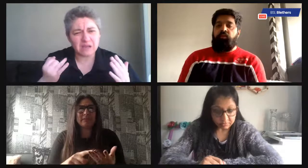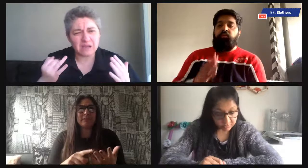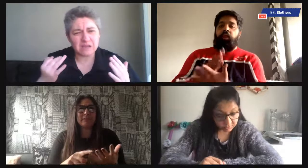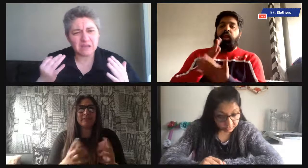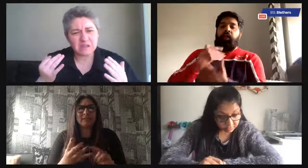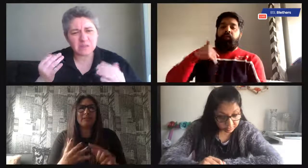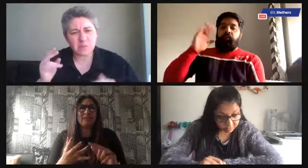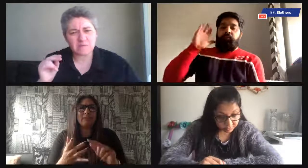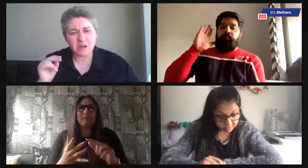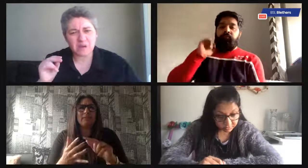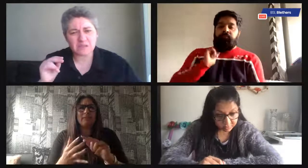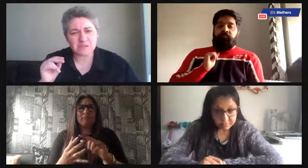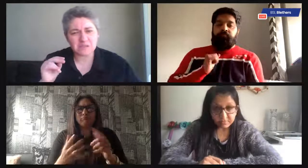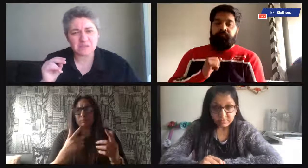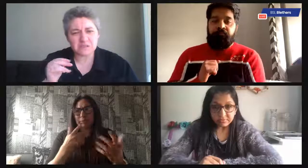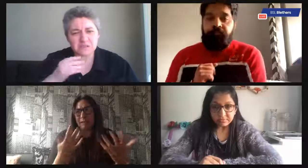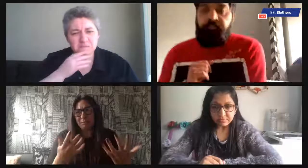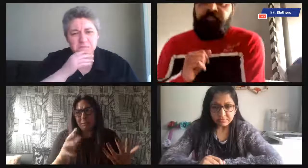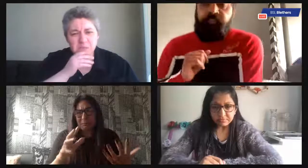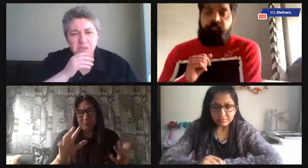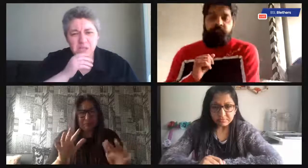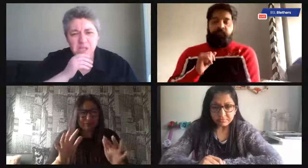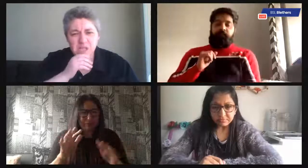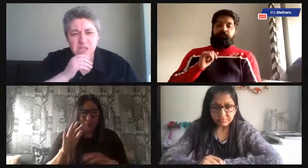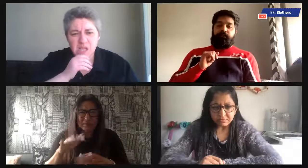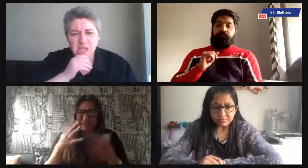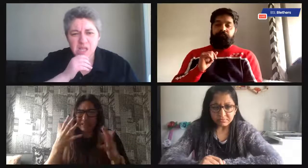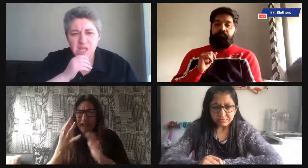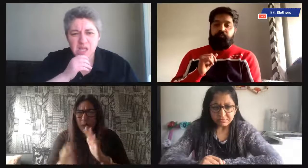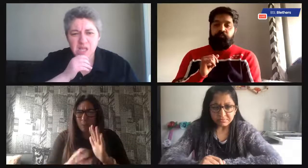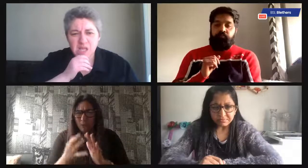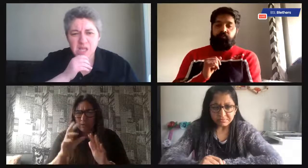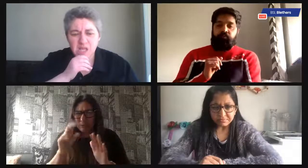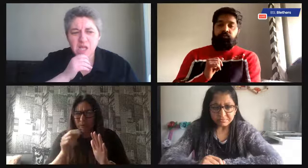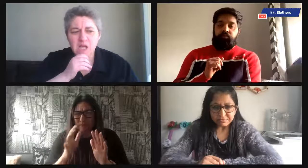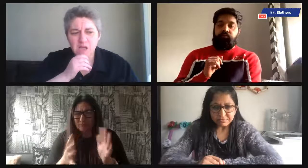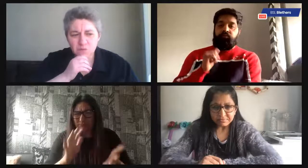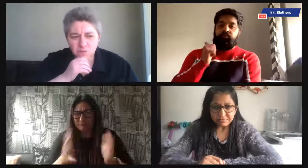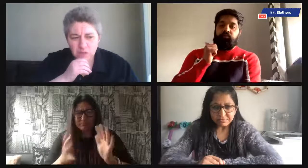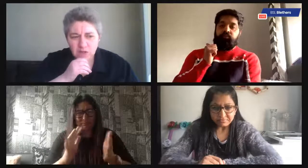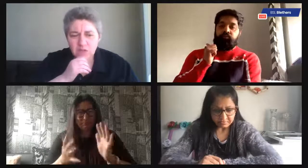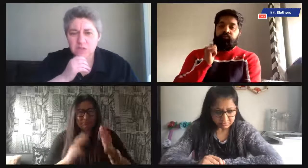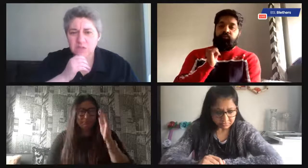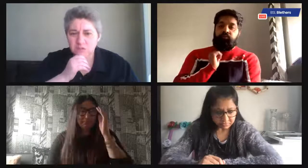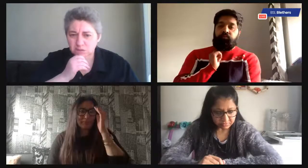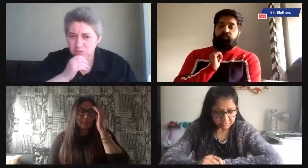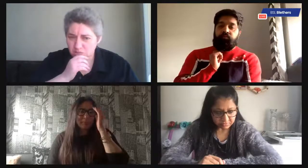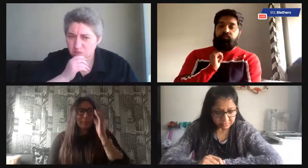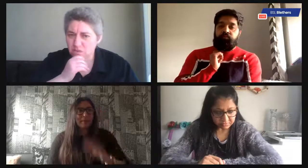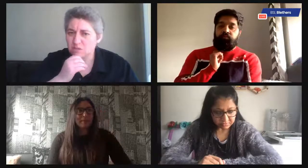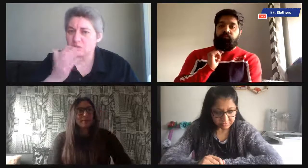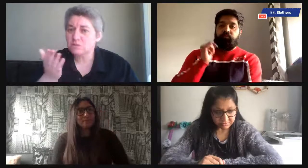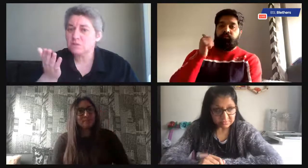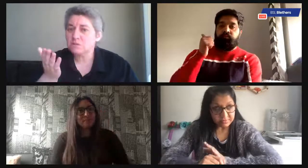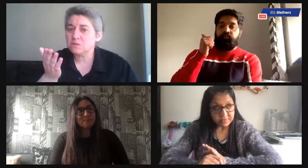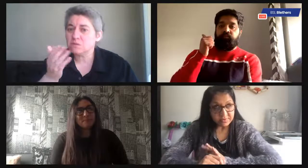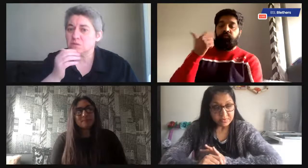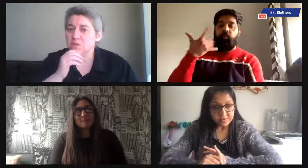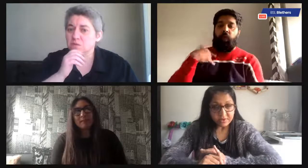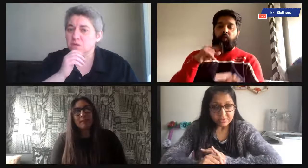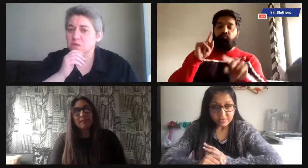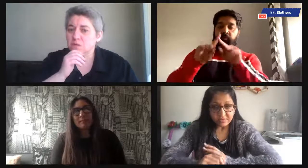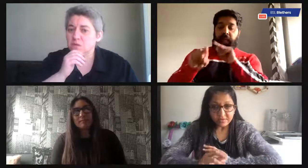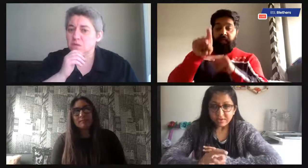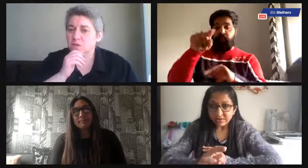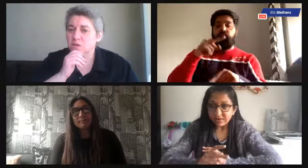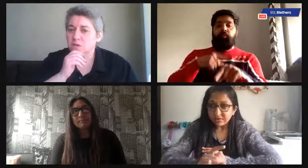depends on the timetable. I would say in the average, you're probably 10 hours. What do you think? Maybe about 10 hours on average you're fasting